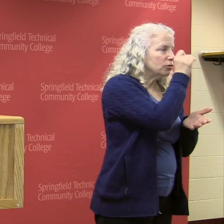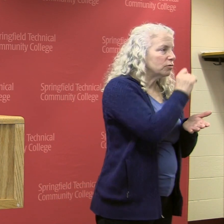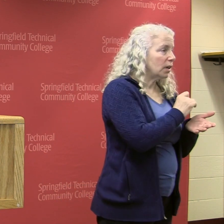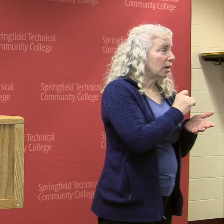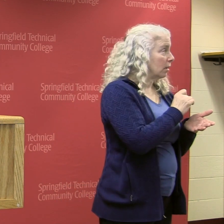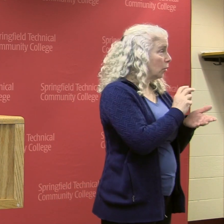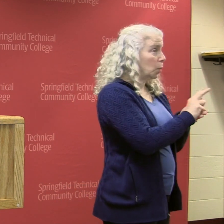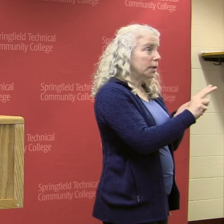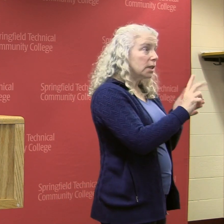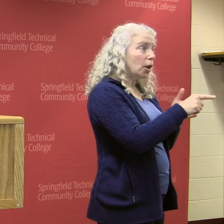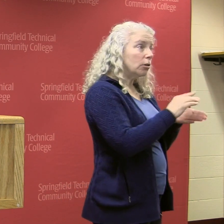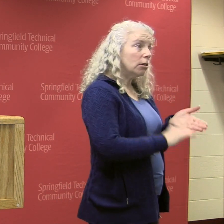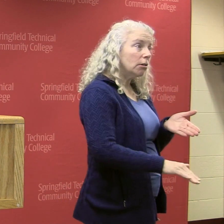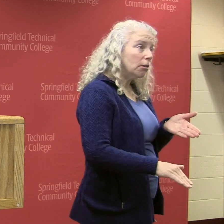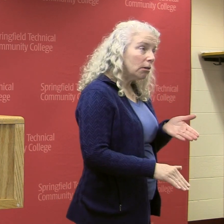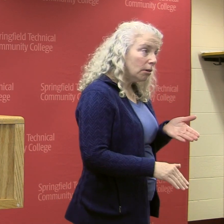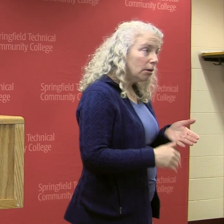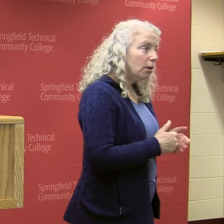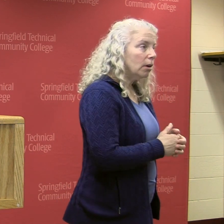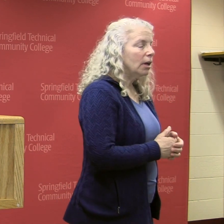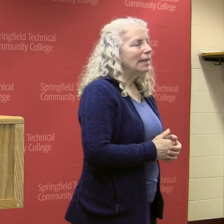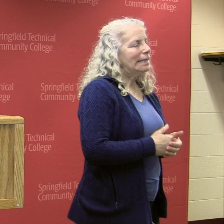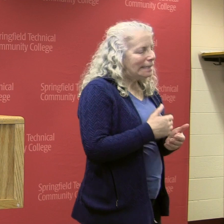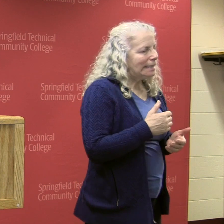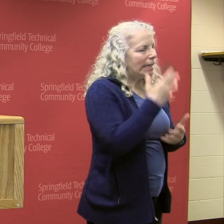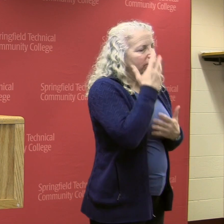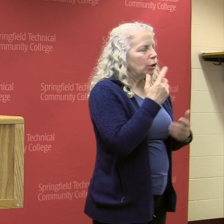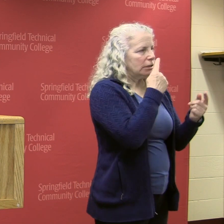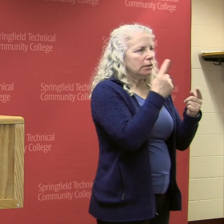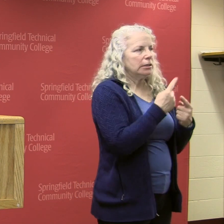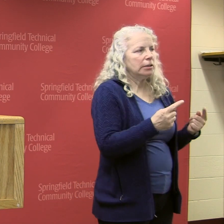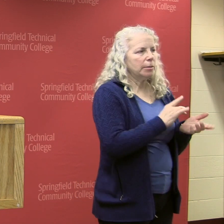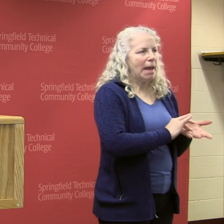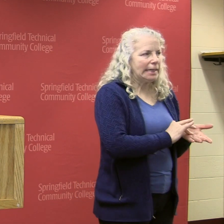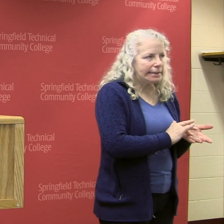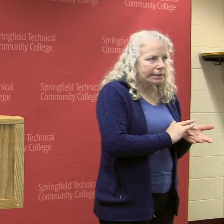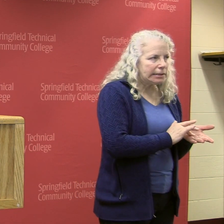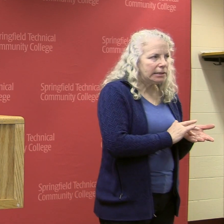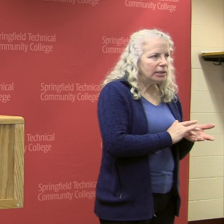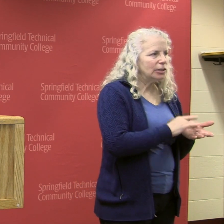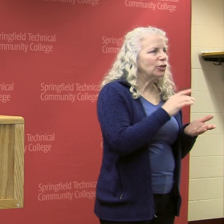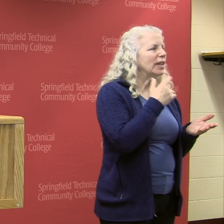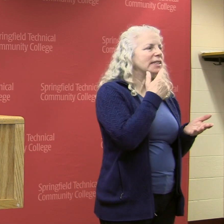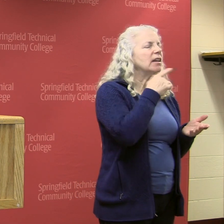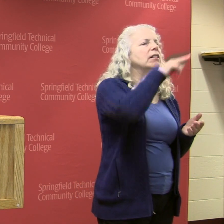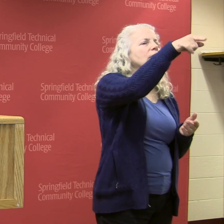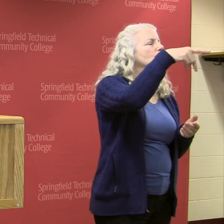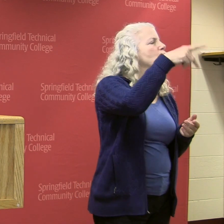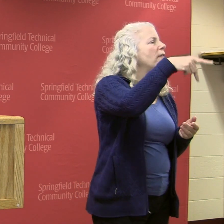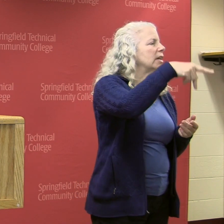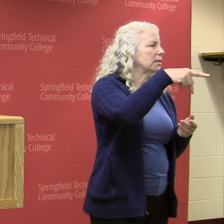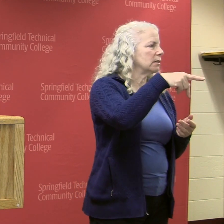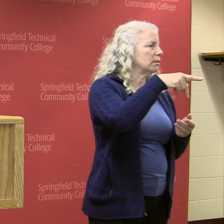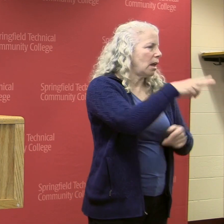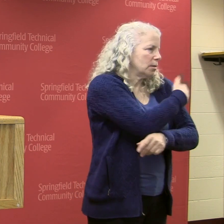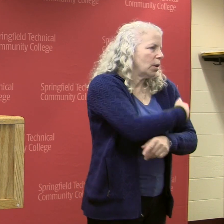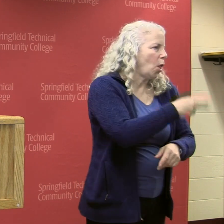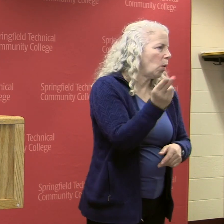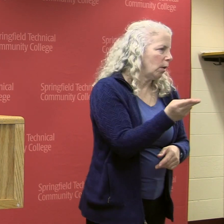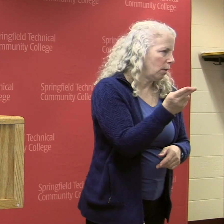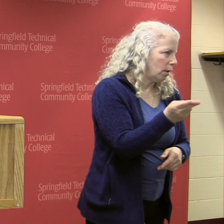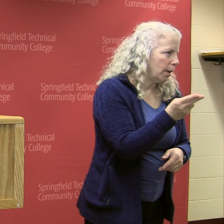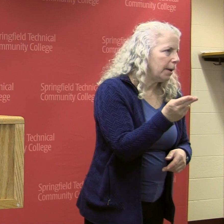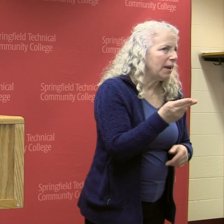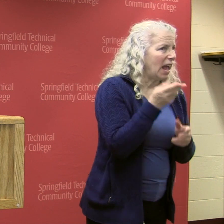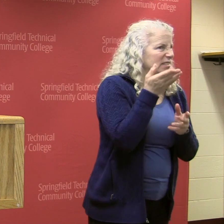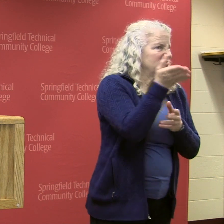was out. Unfortunately, I had an allergic reaction to one of my meds I was taking, so they sent me to Providence Hospital in Holyoke. I spent a